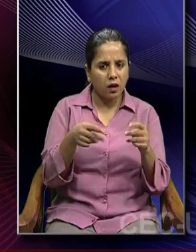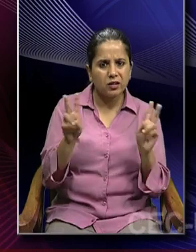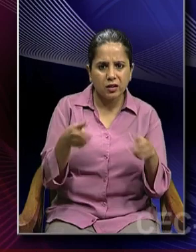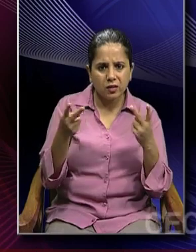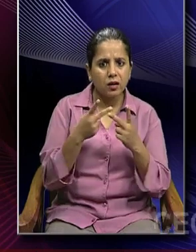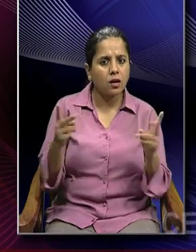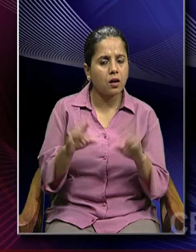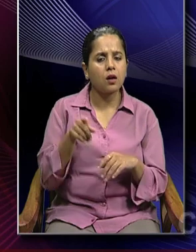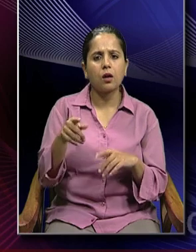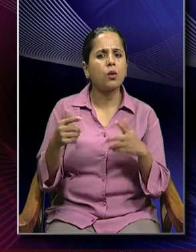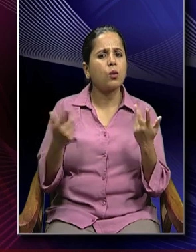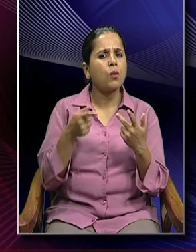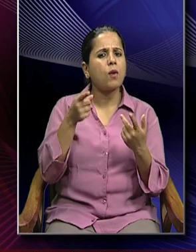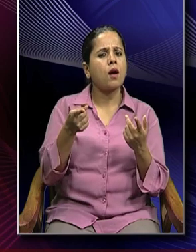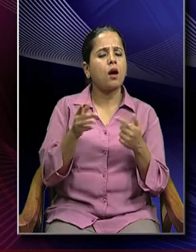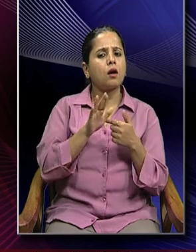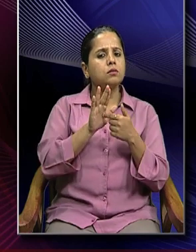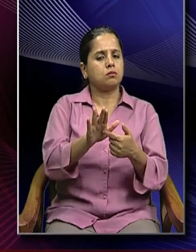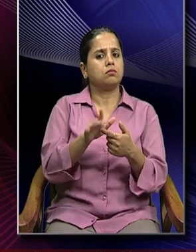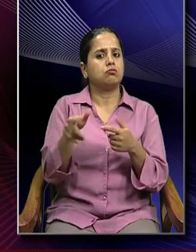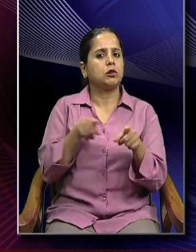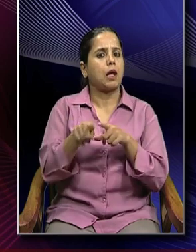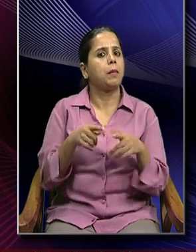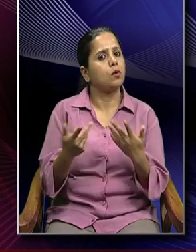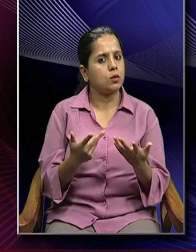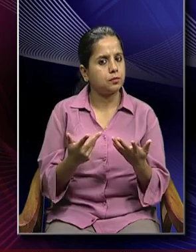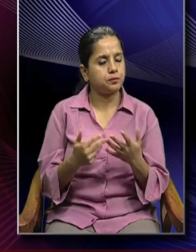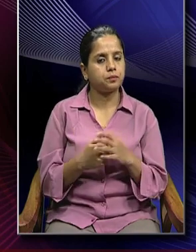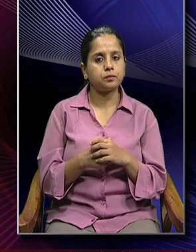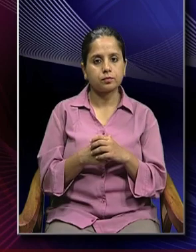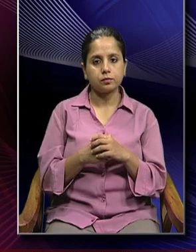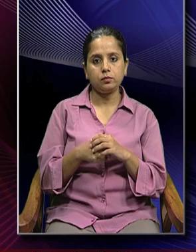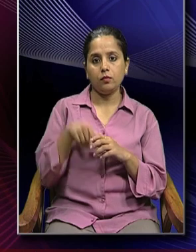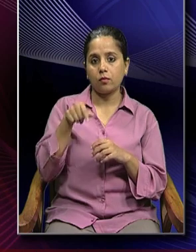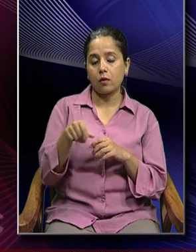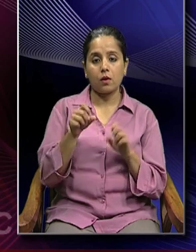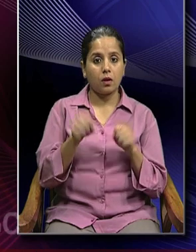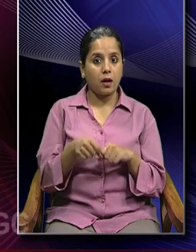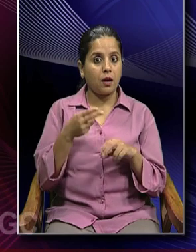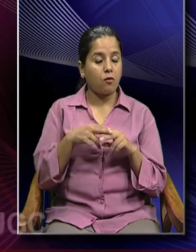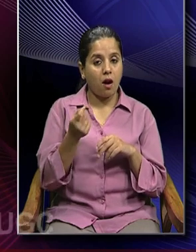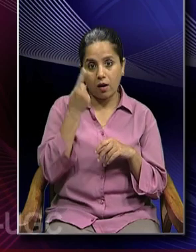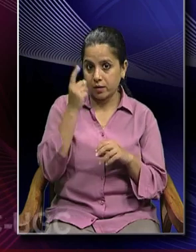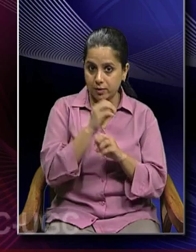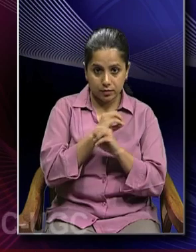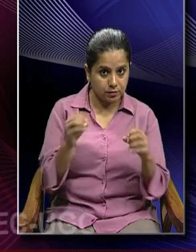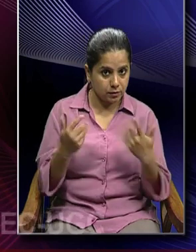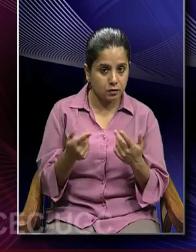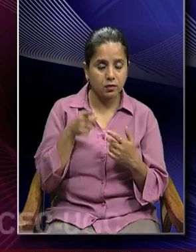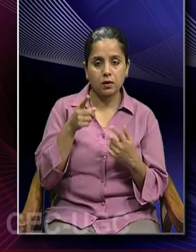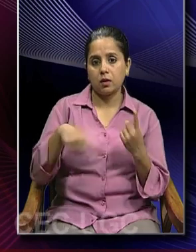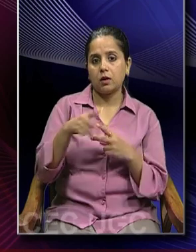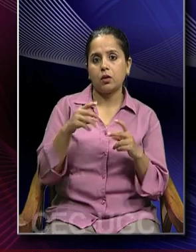supply, what is their shake out effect? And of course, without understanding that critical